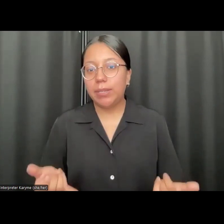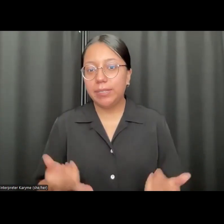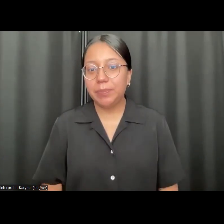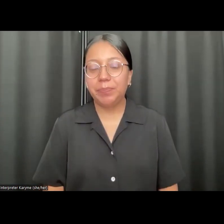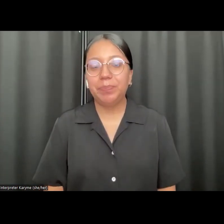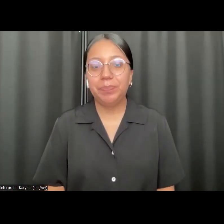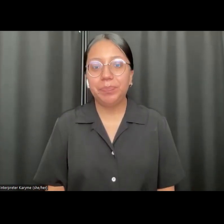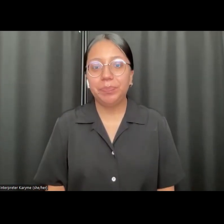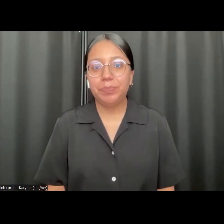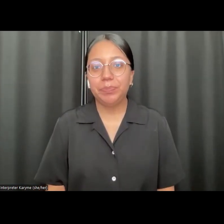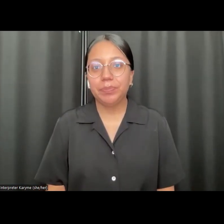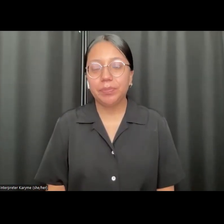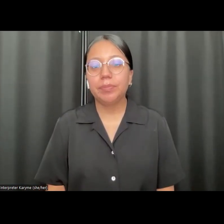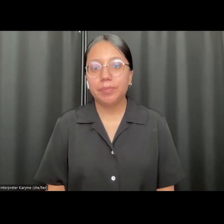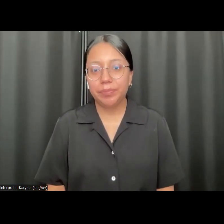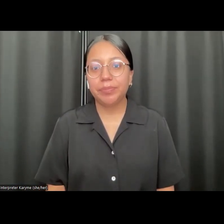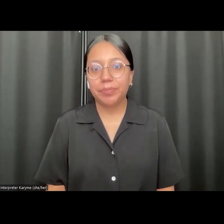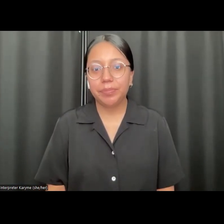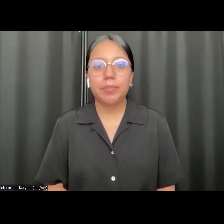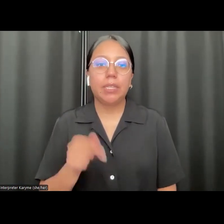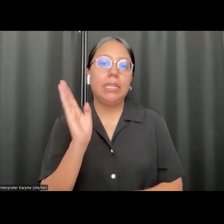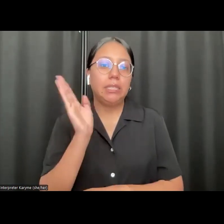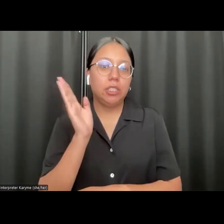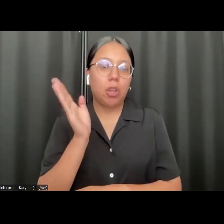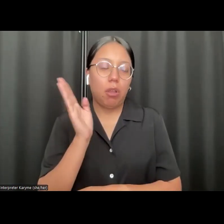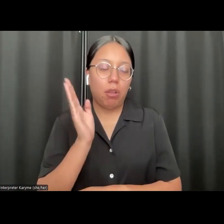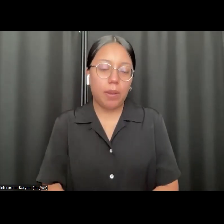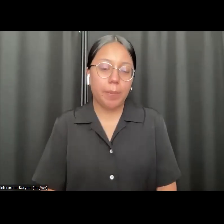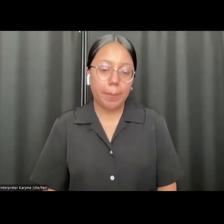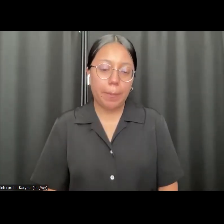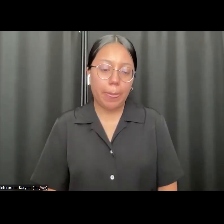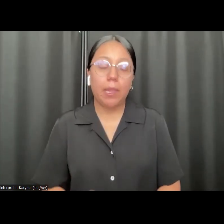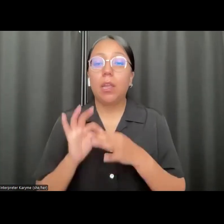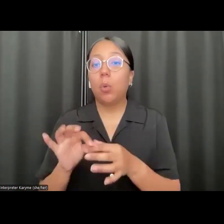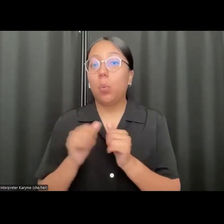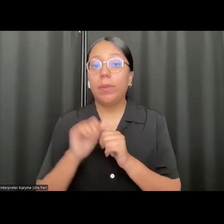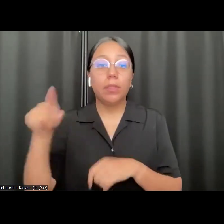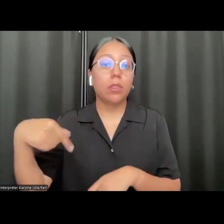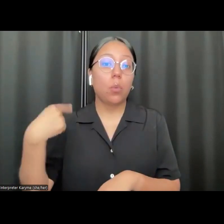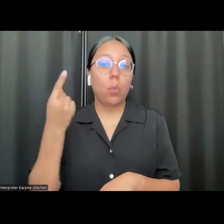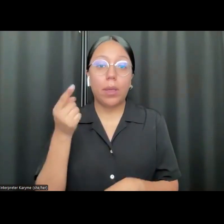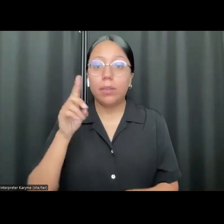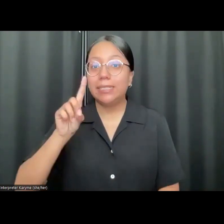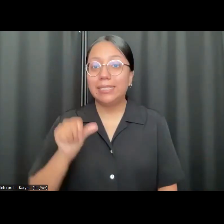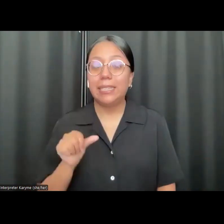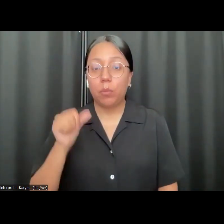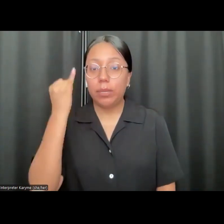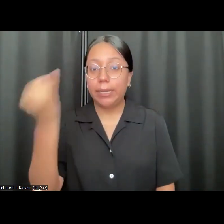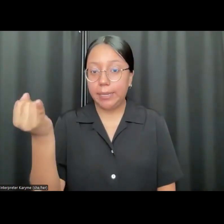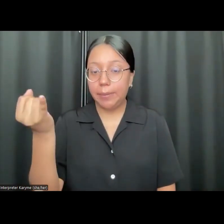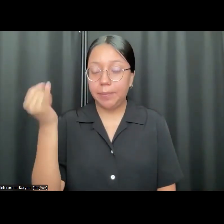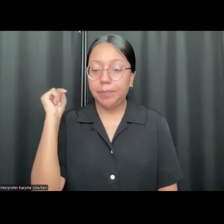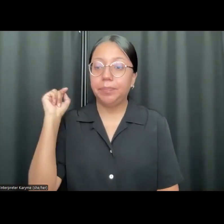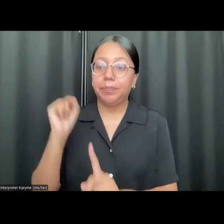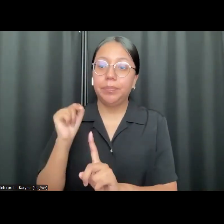So this talk is, as Amy just said, about the wild disabled idea, um, specifically in